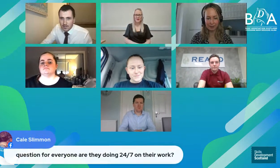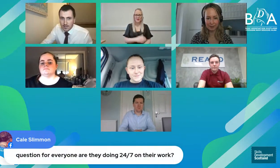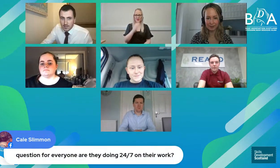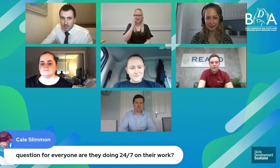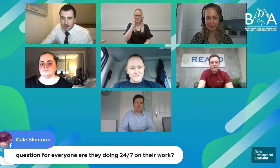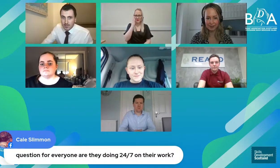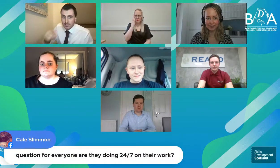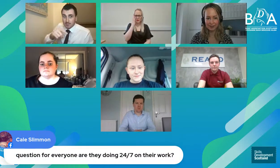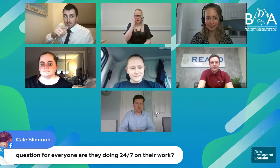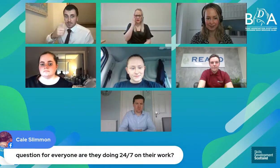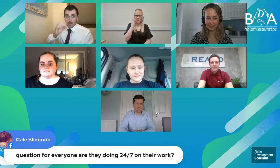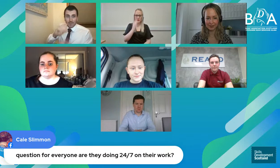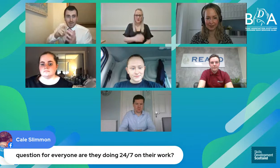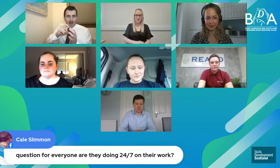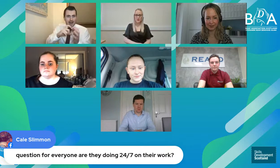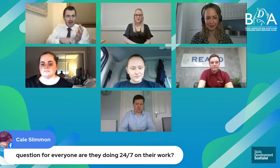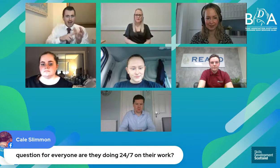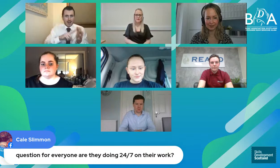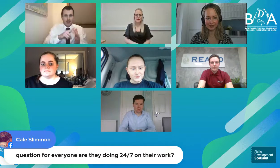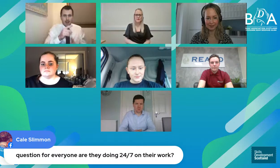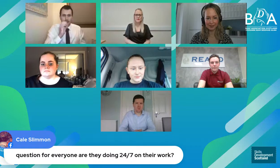Okay, we have another question.